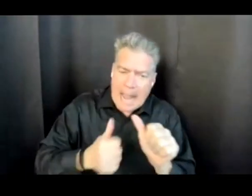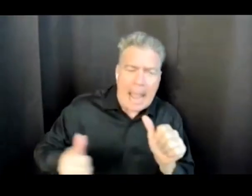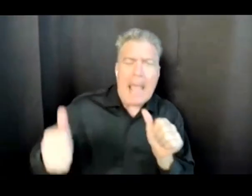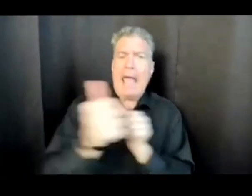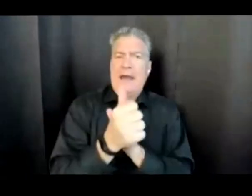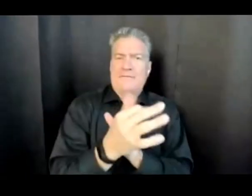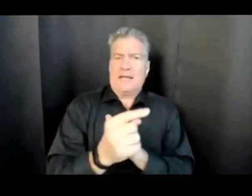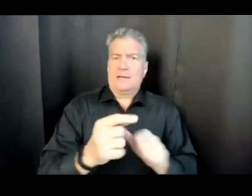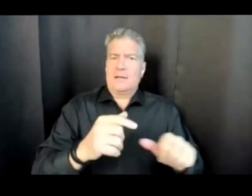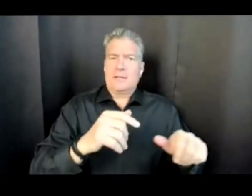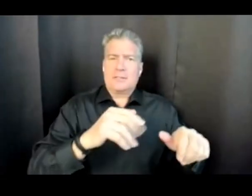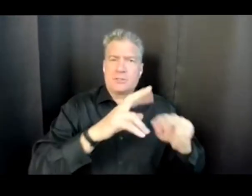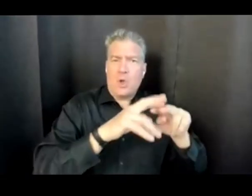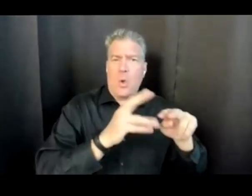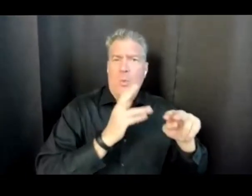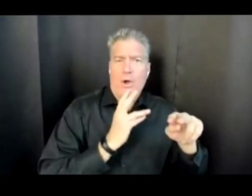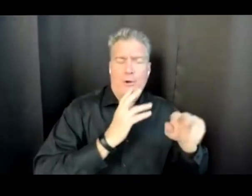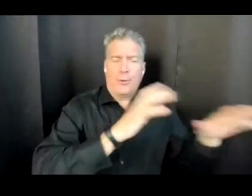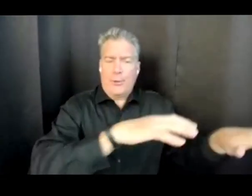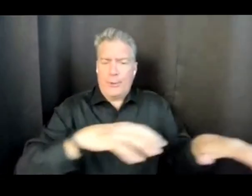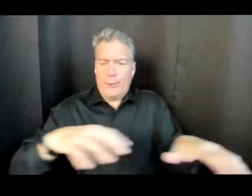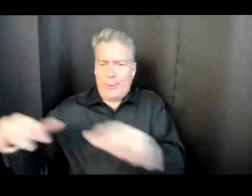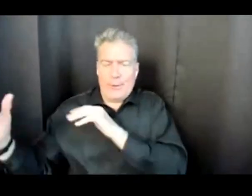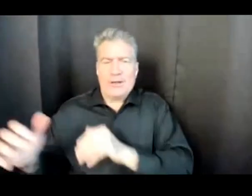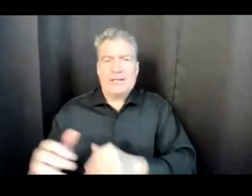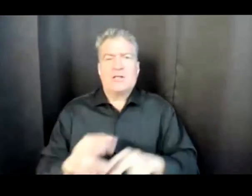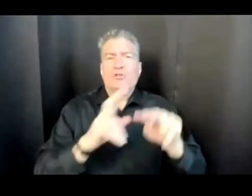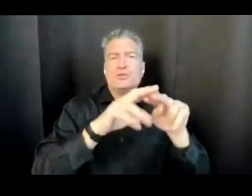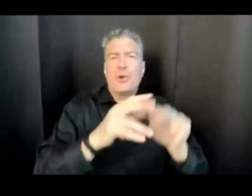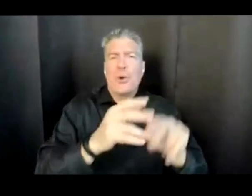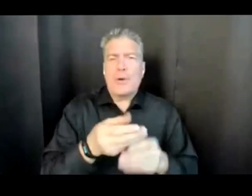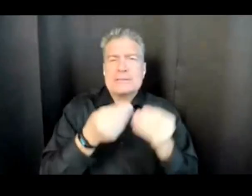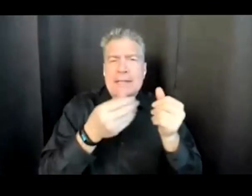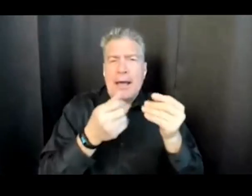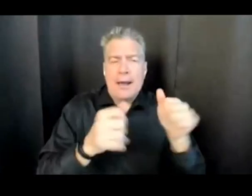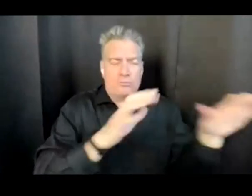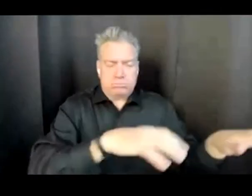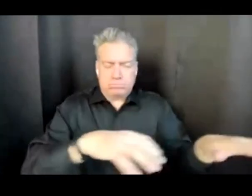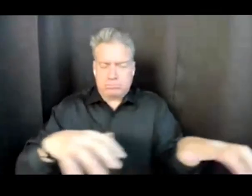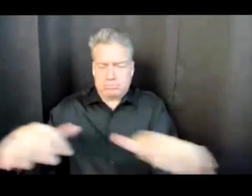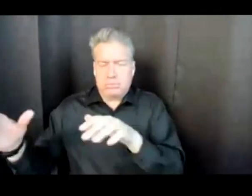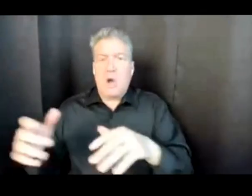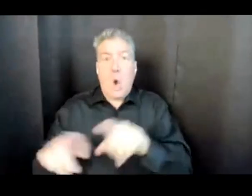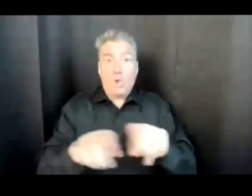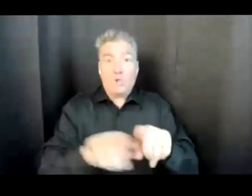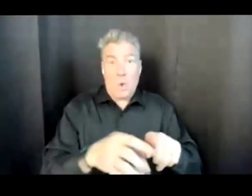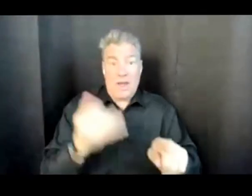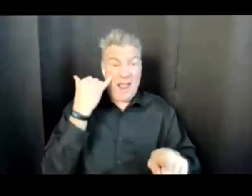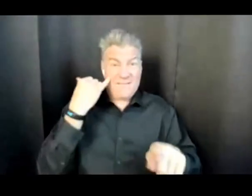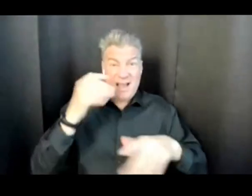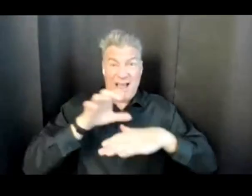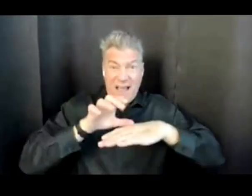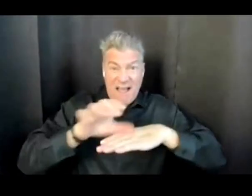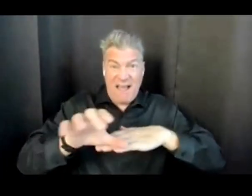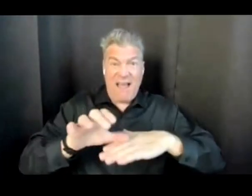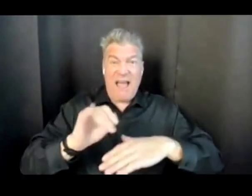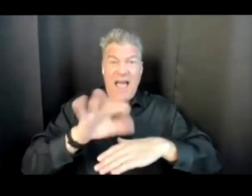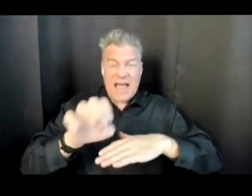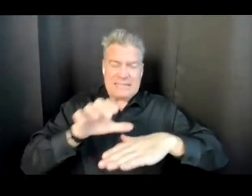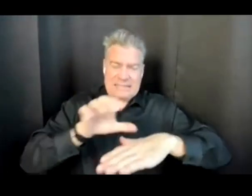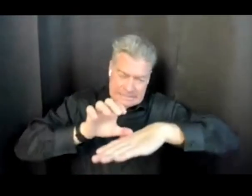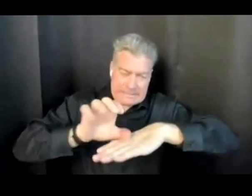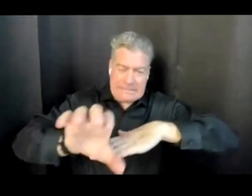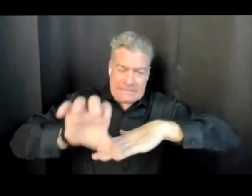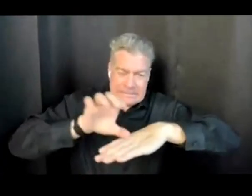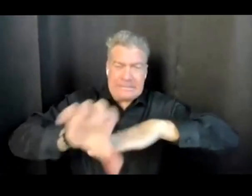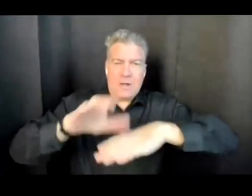the salt aggregate mixture, and plow off the slush off the roads. With that being said, we have a lot of winds right now.